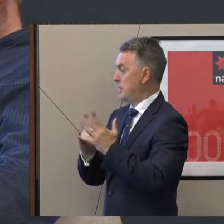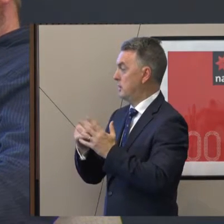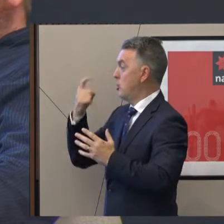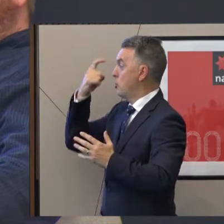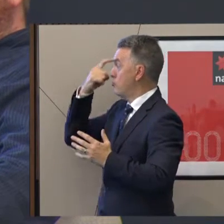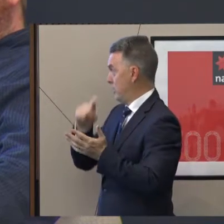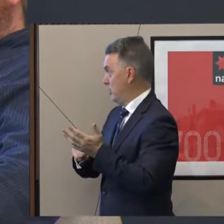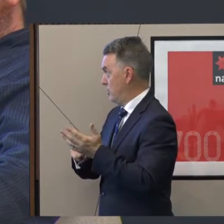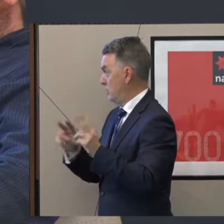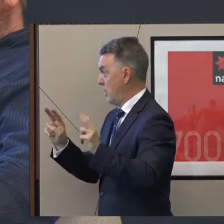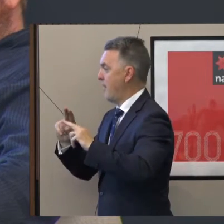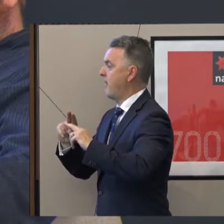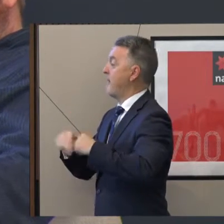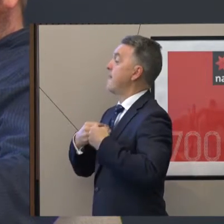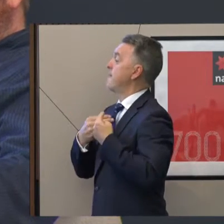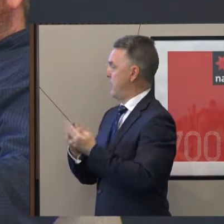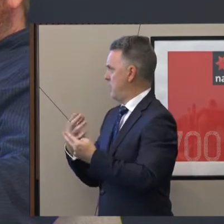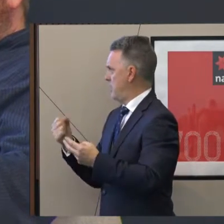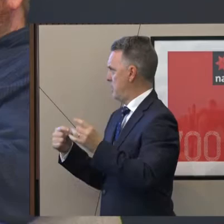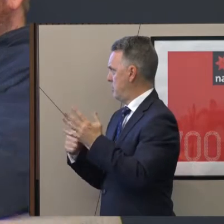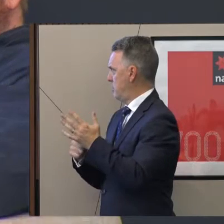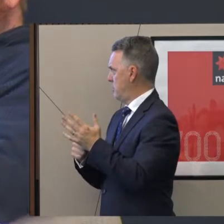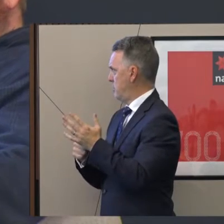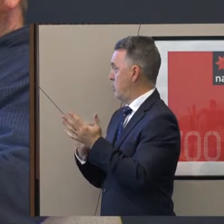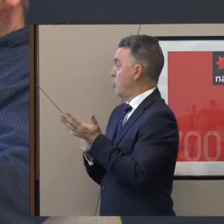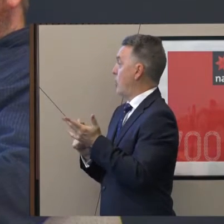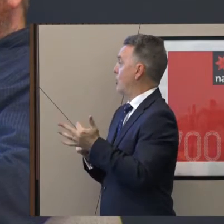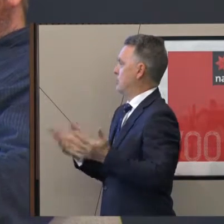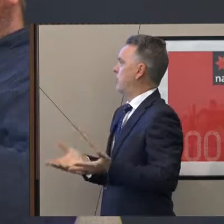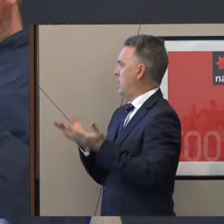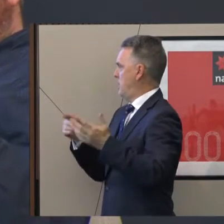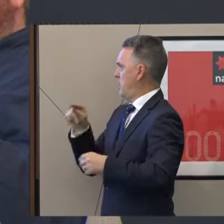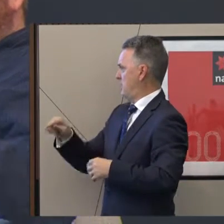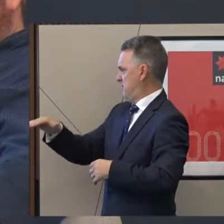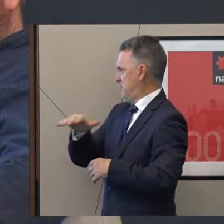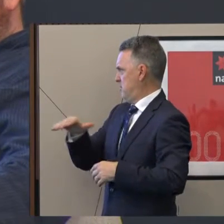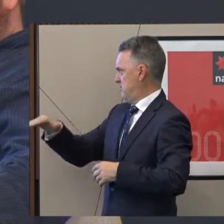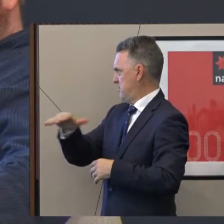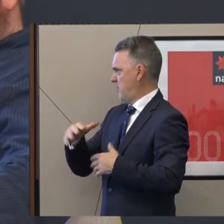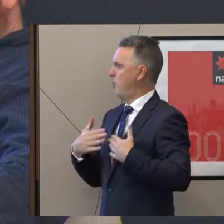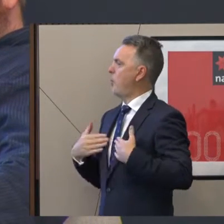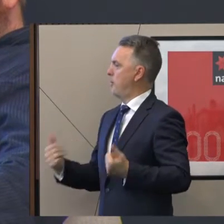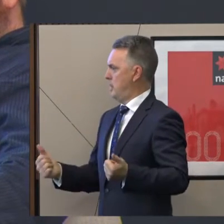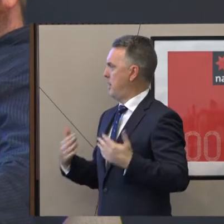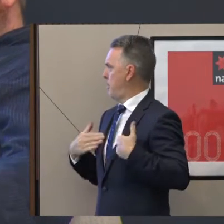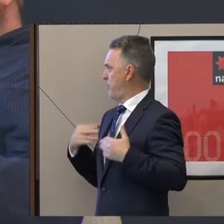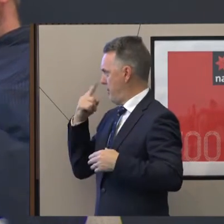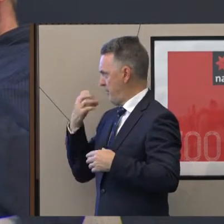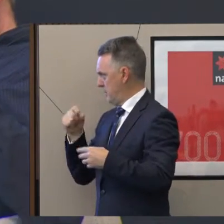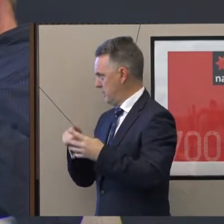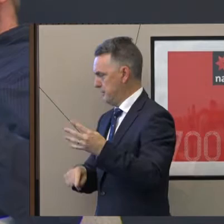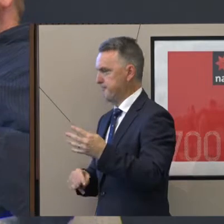recognises families have a critical role to play in the health and well-being of people with disabilities.